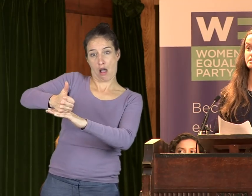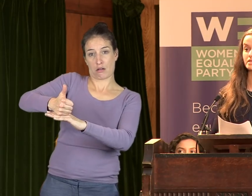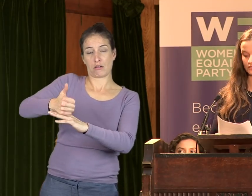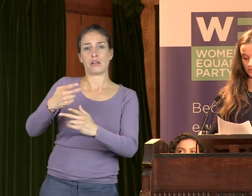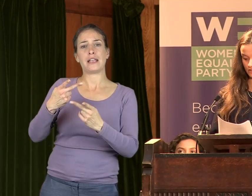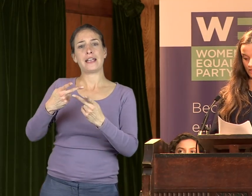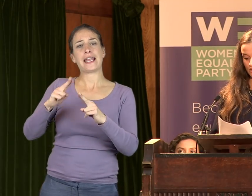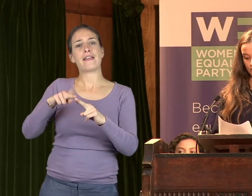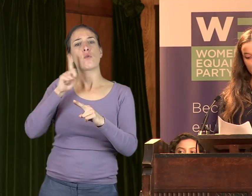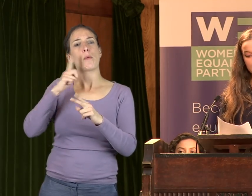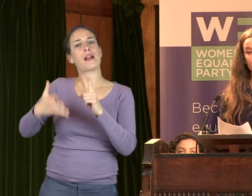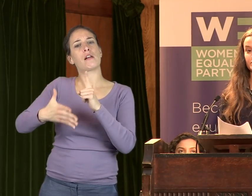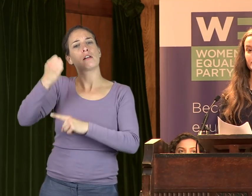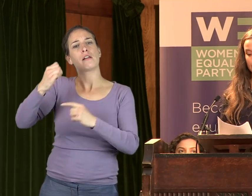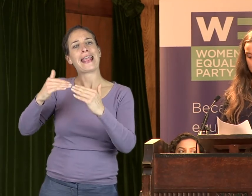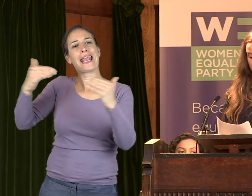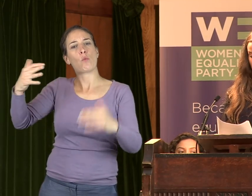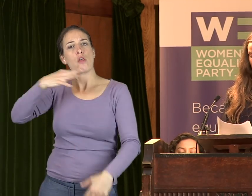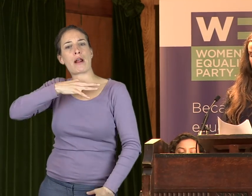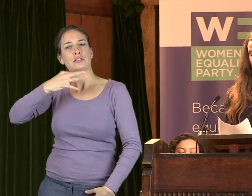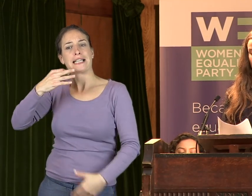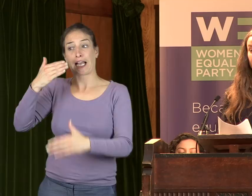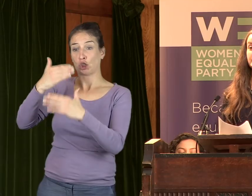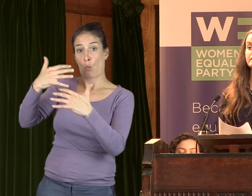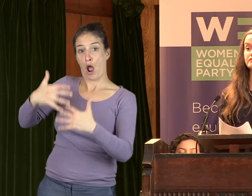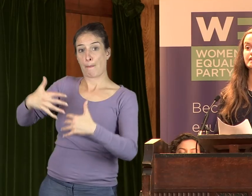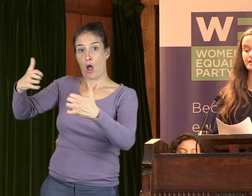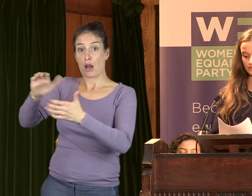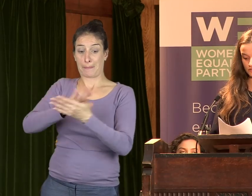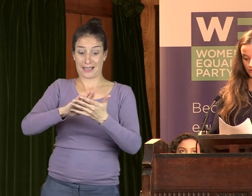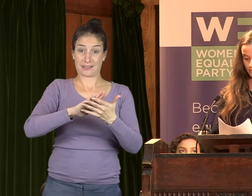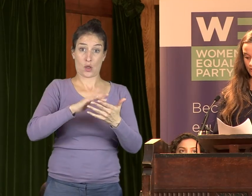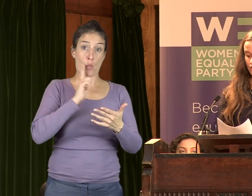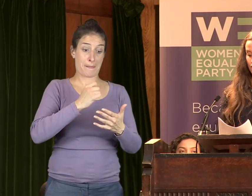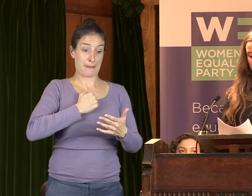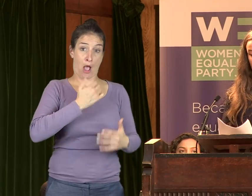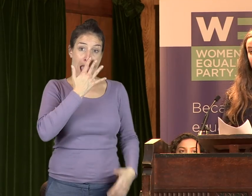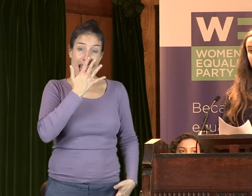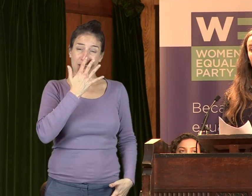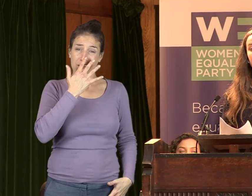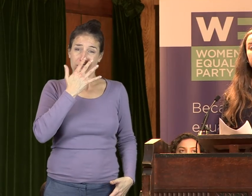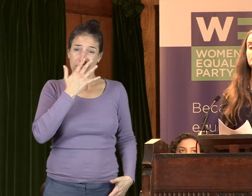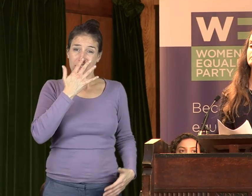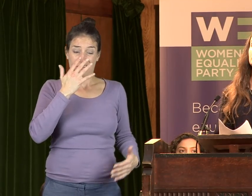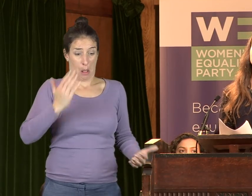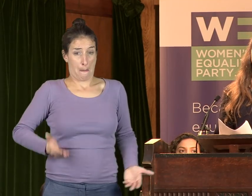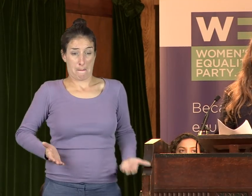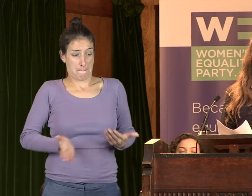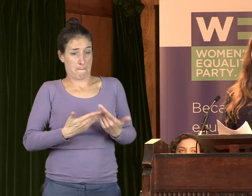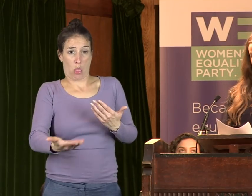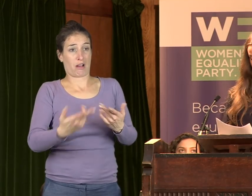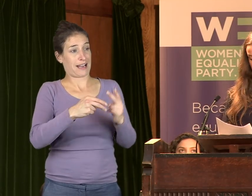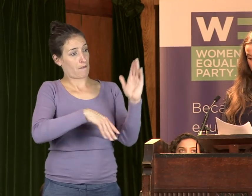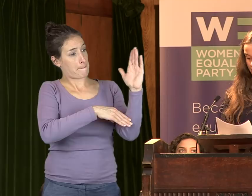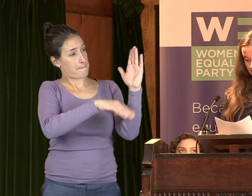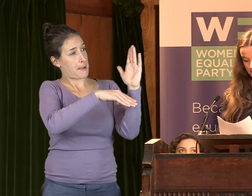equal representation, that women of my generation won't have to worry that if they get to the top, their dresses and nails will be more important